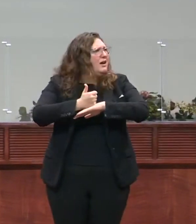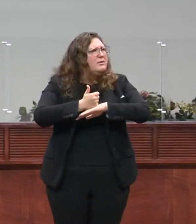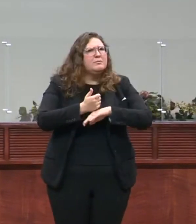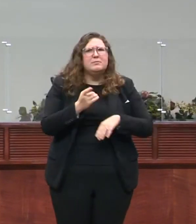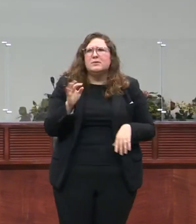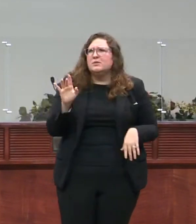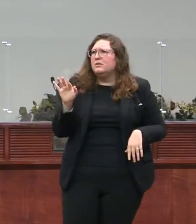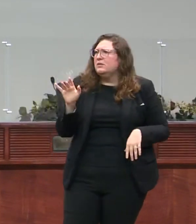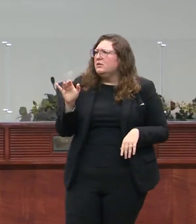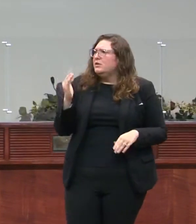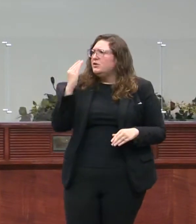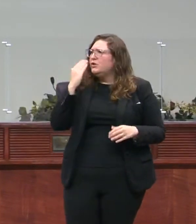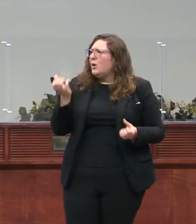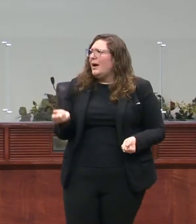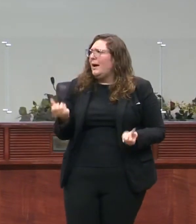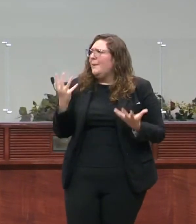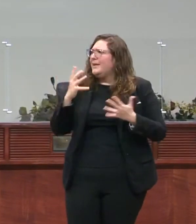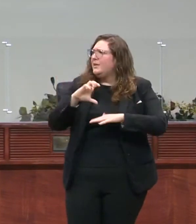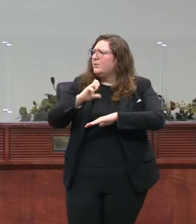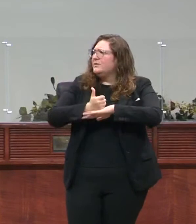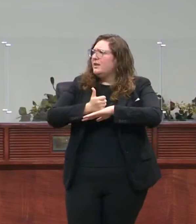asking also.